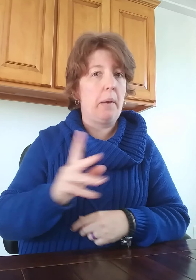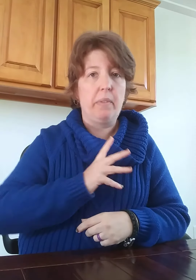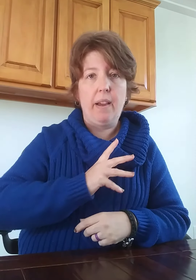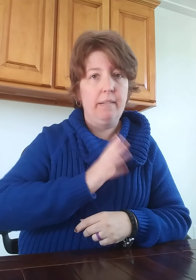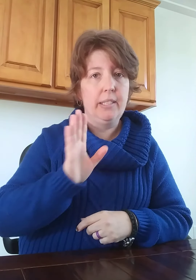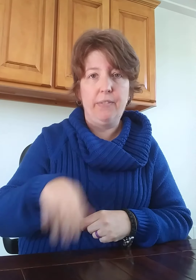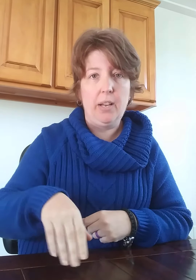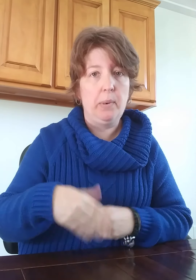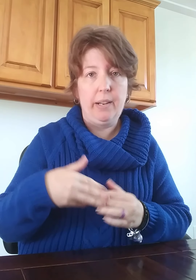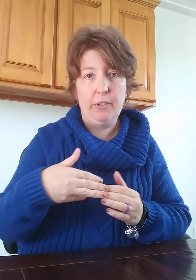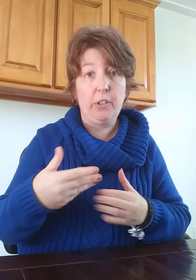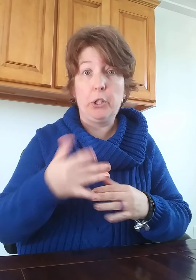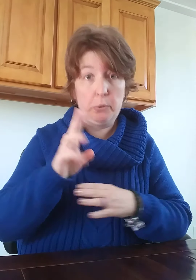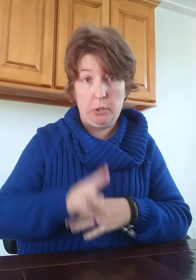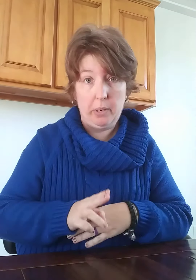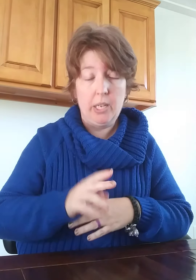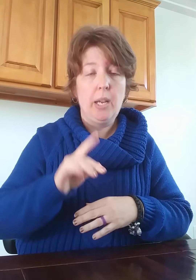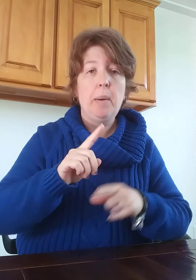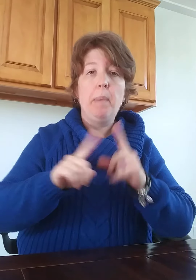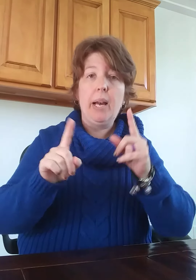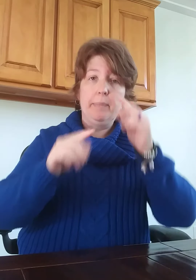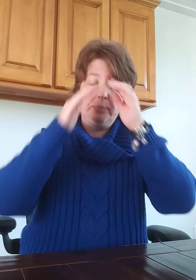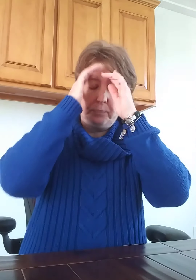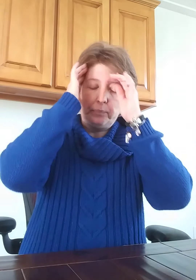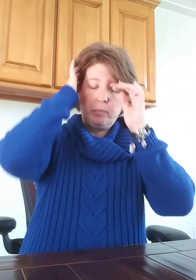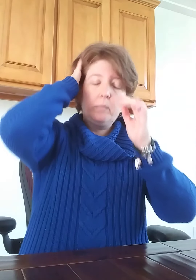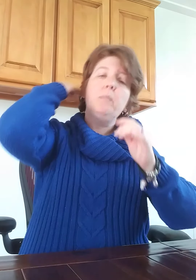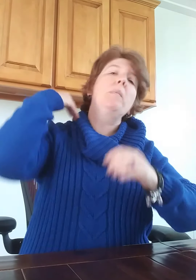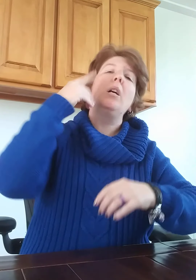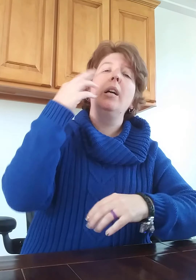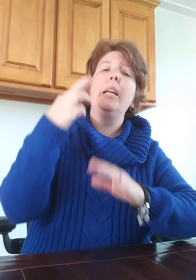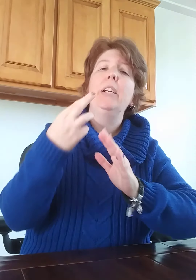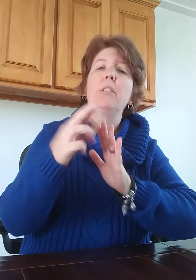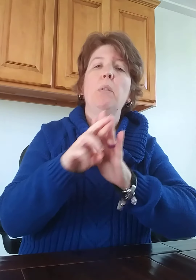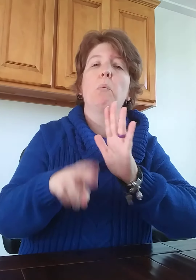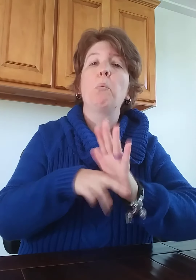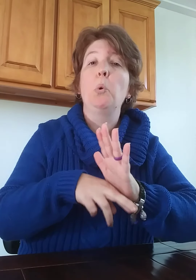with that. It's fine, whatever. They're used to it. But here's a